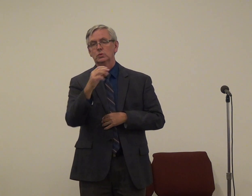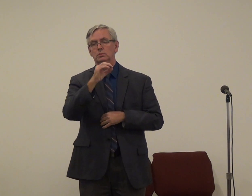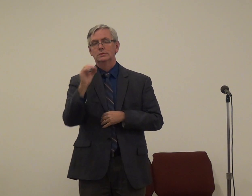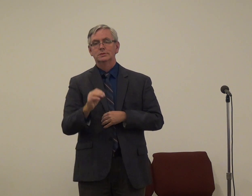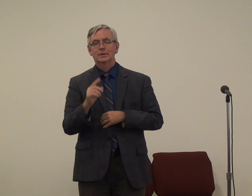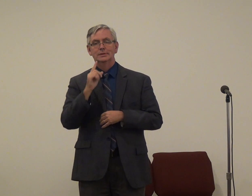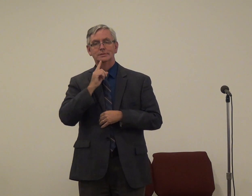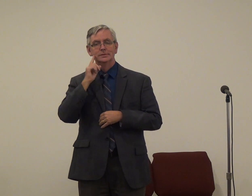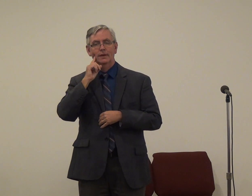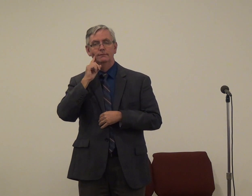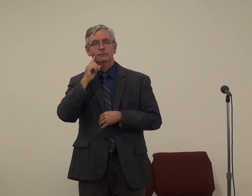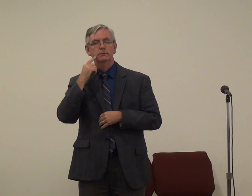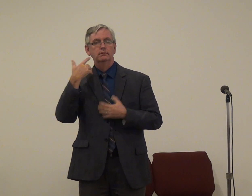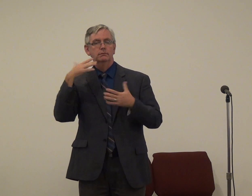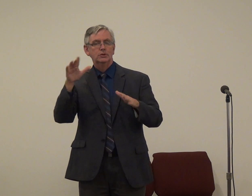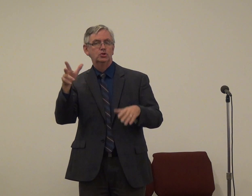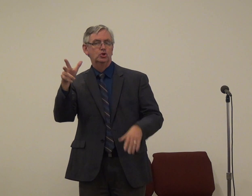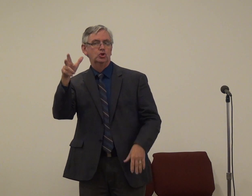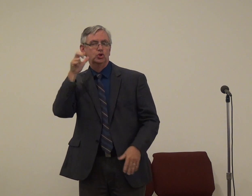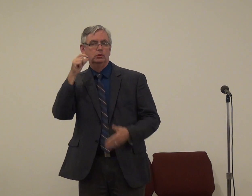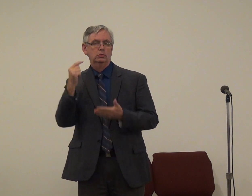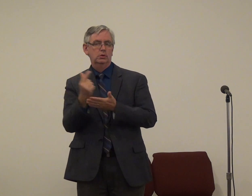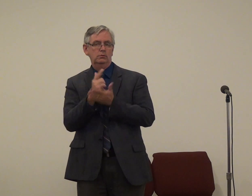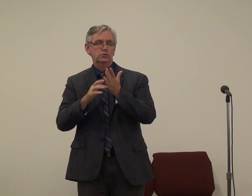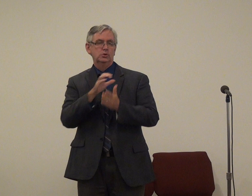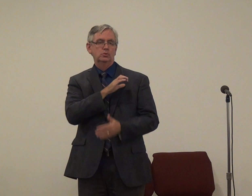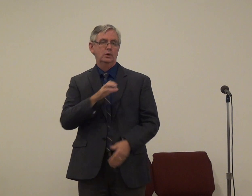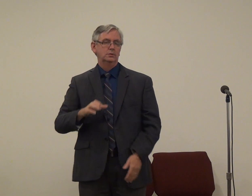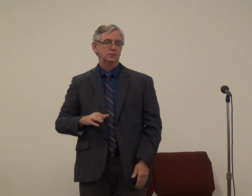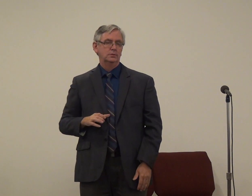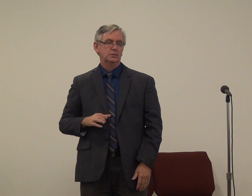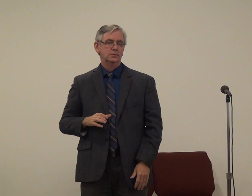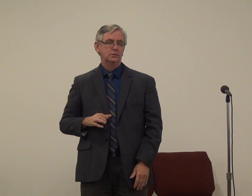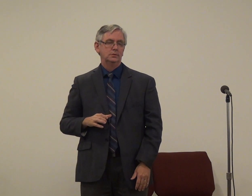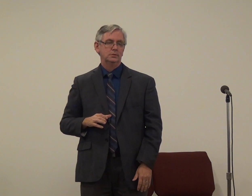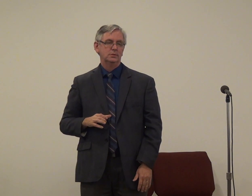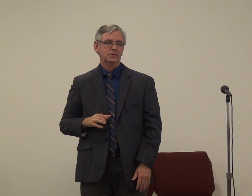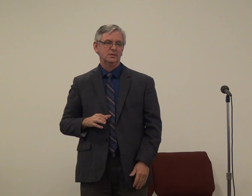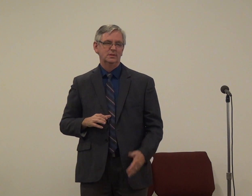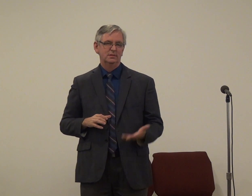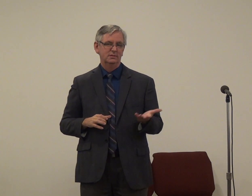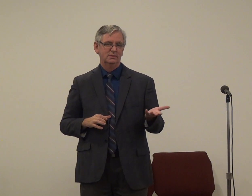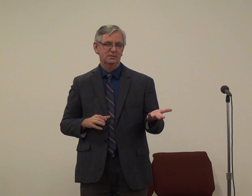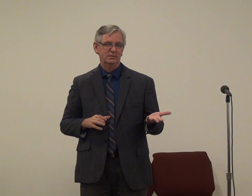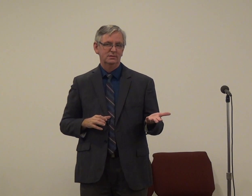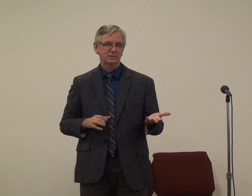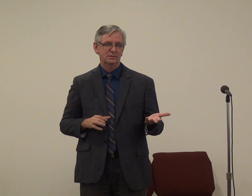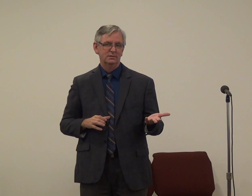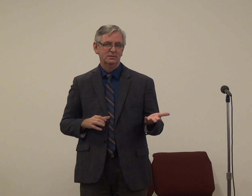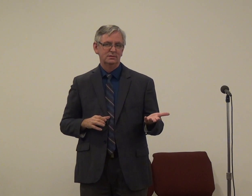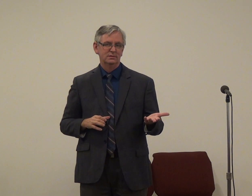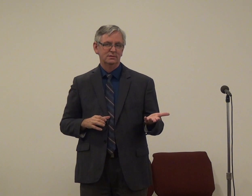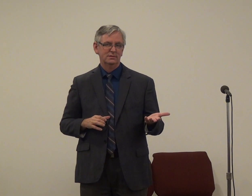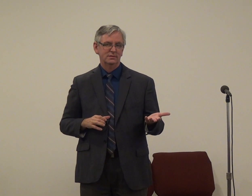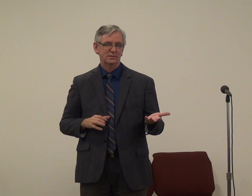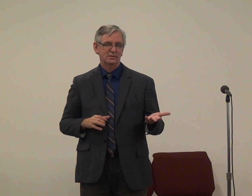And Christian organizations that have done some research believe that only 2% have ever heard the gospel of Jesus Christ.